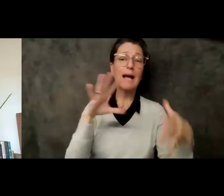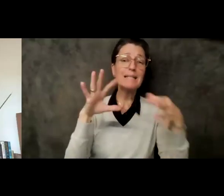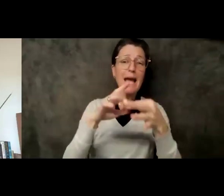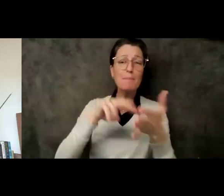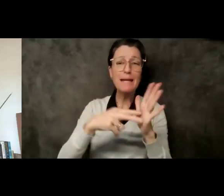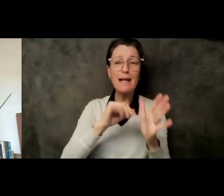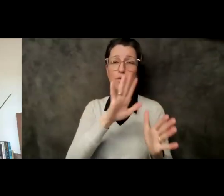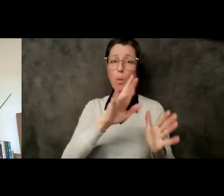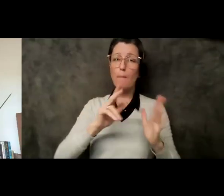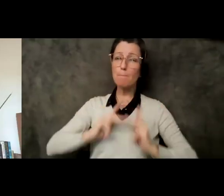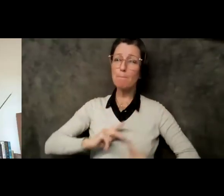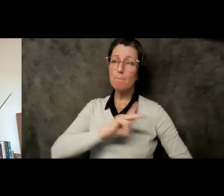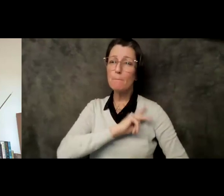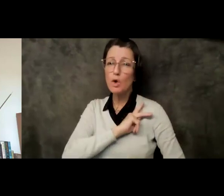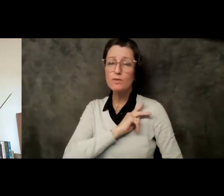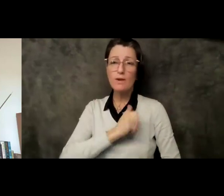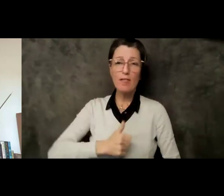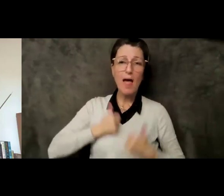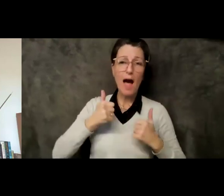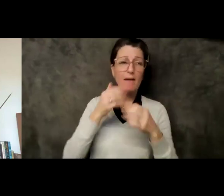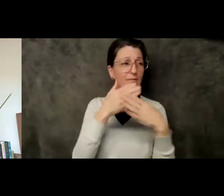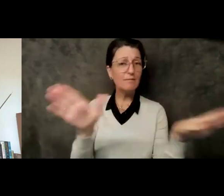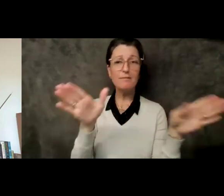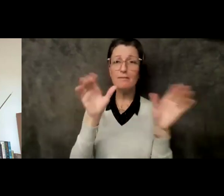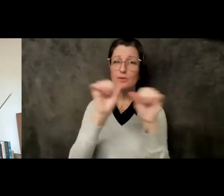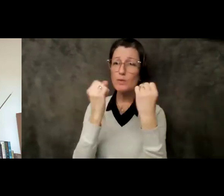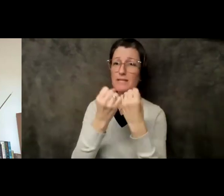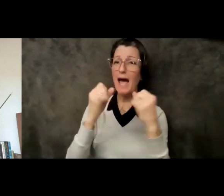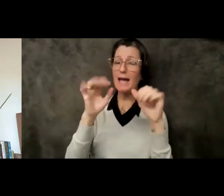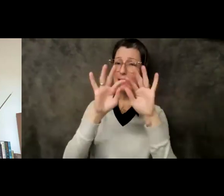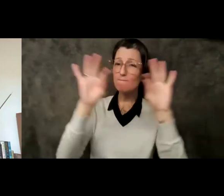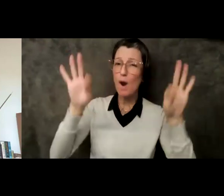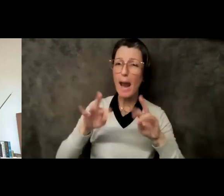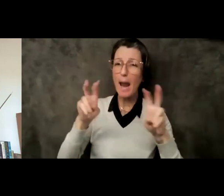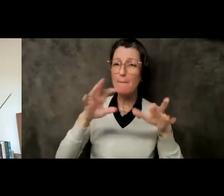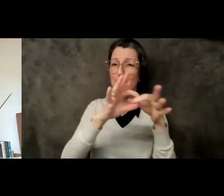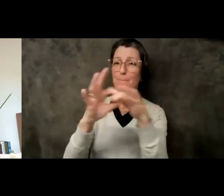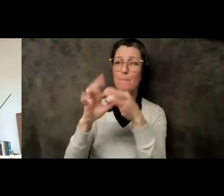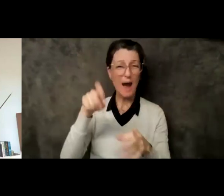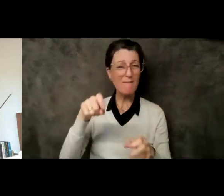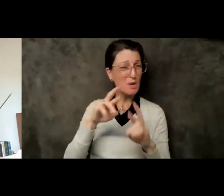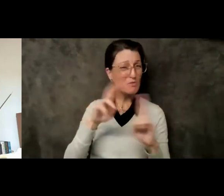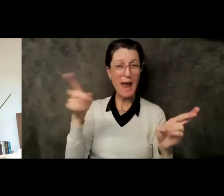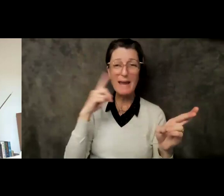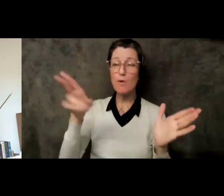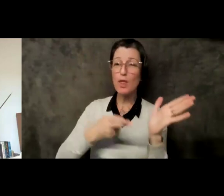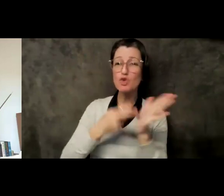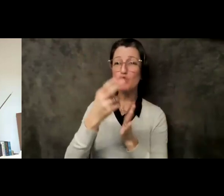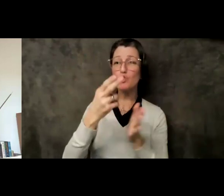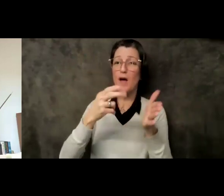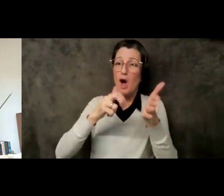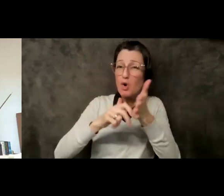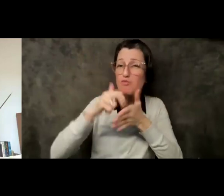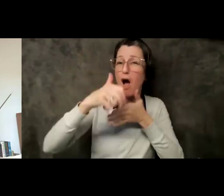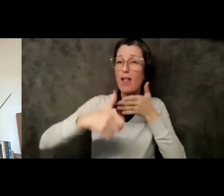within the larger societal frame, you got to be ready for the truths that fly out, crawl out, peep out, scream out